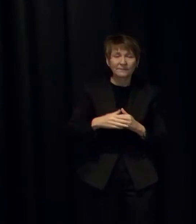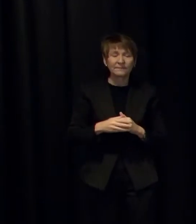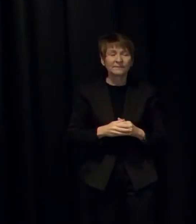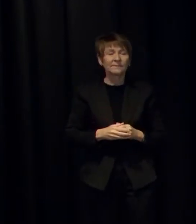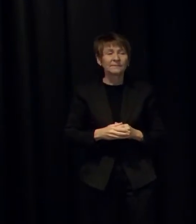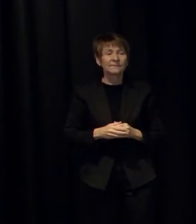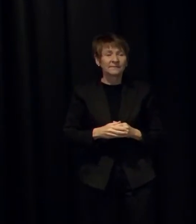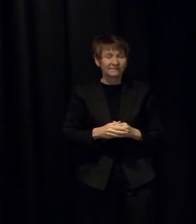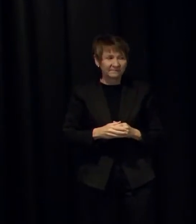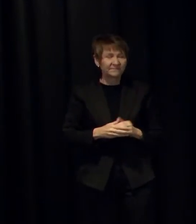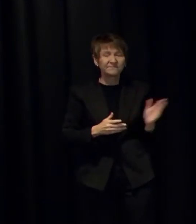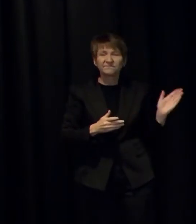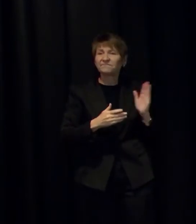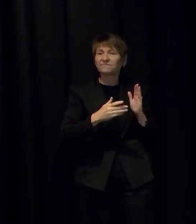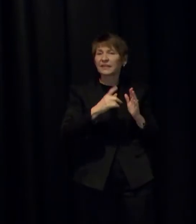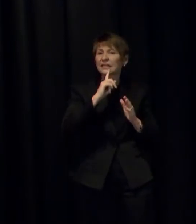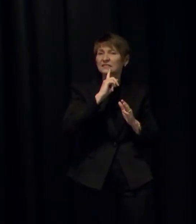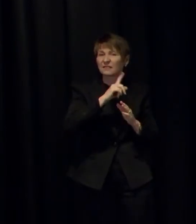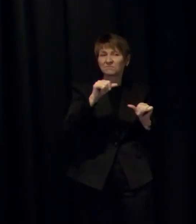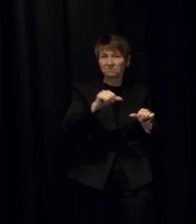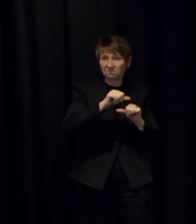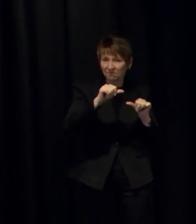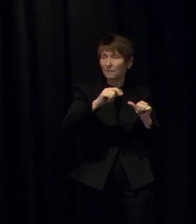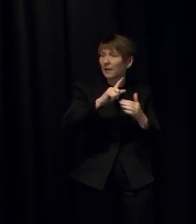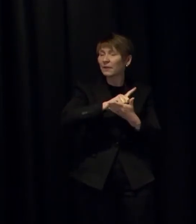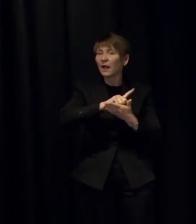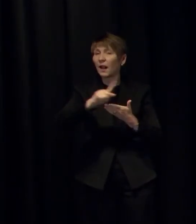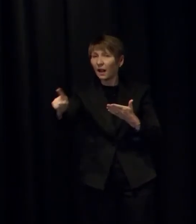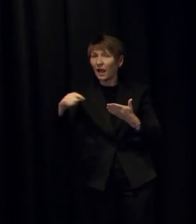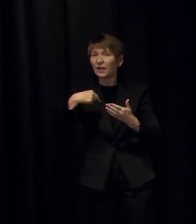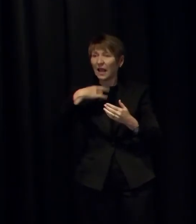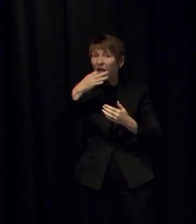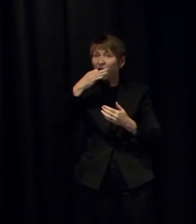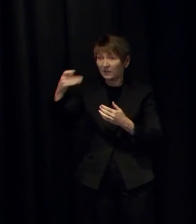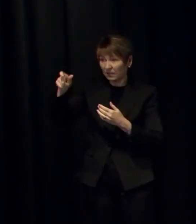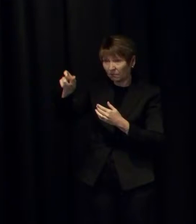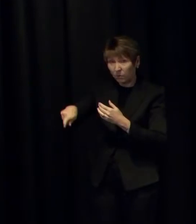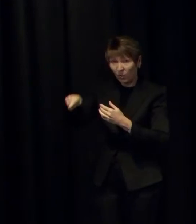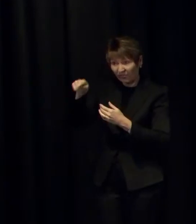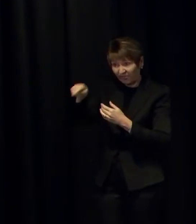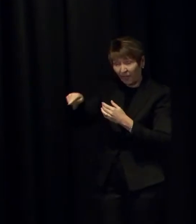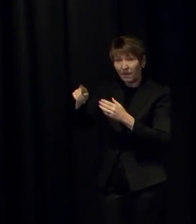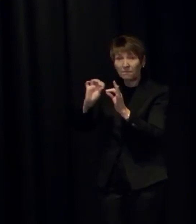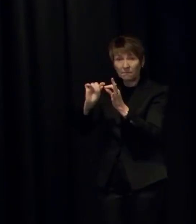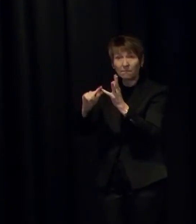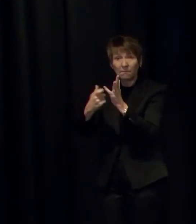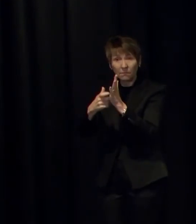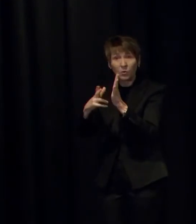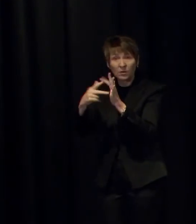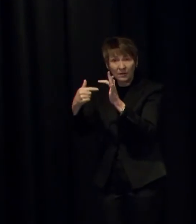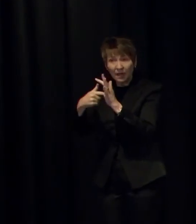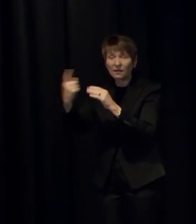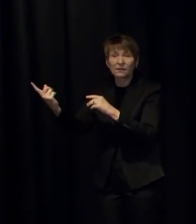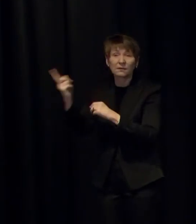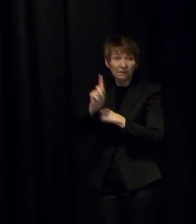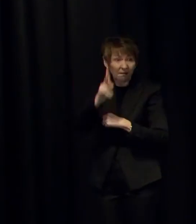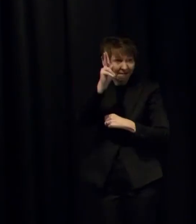morning, more than happy to arrange it. Part of it as well, and look, this is a good problem to have.